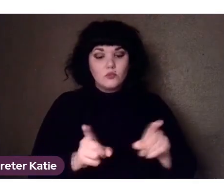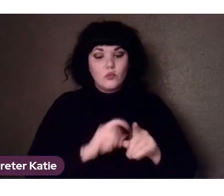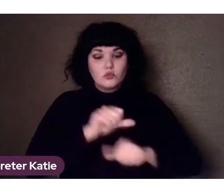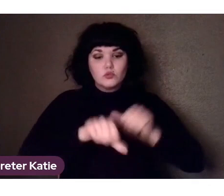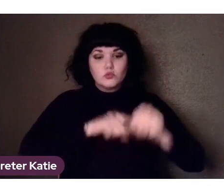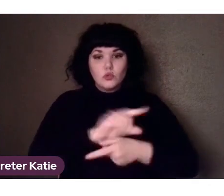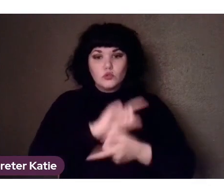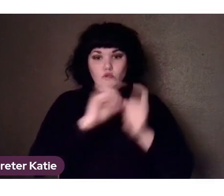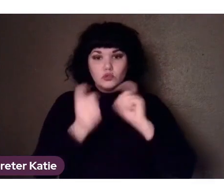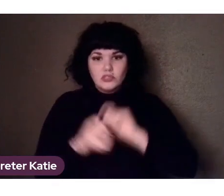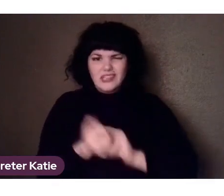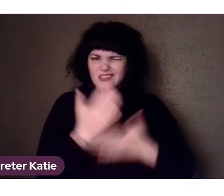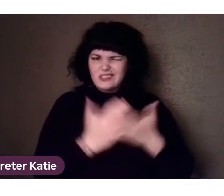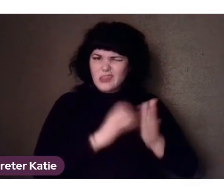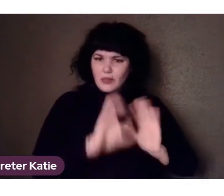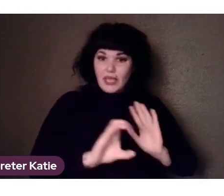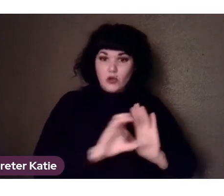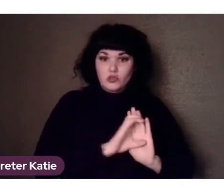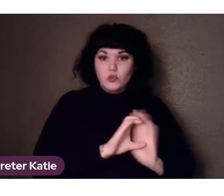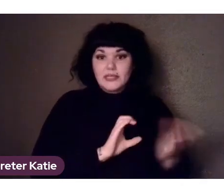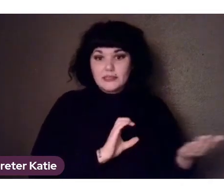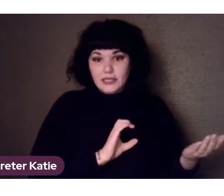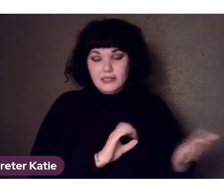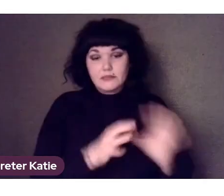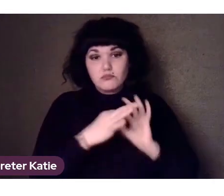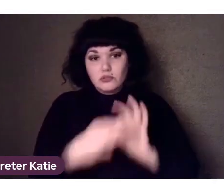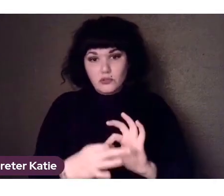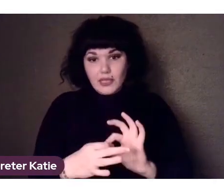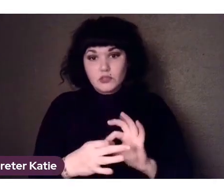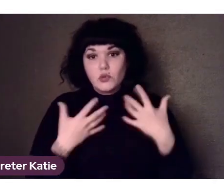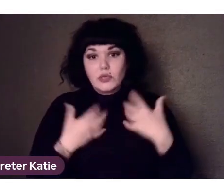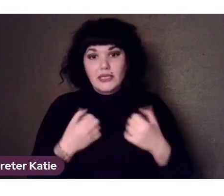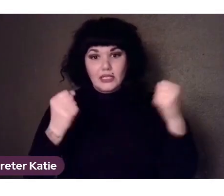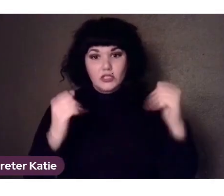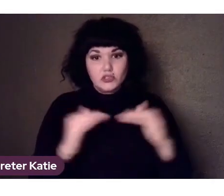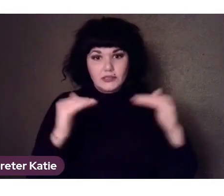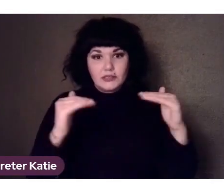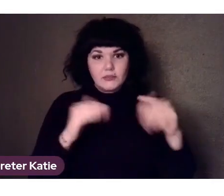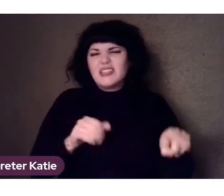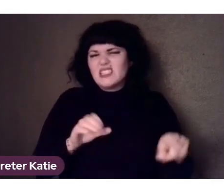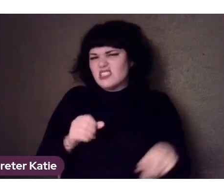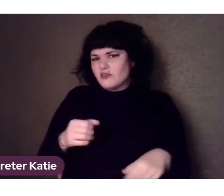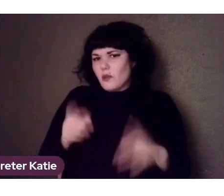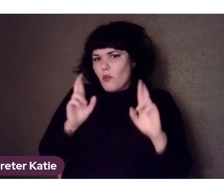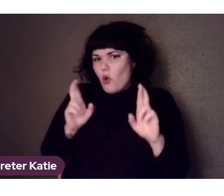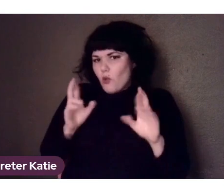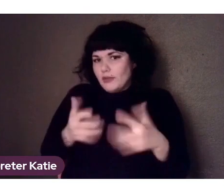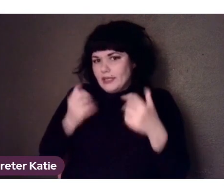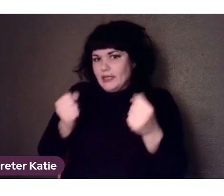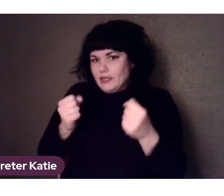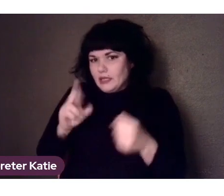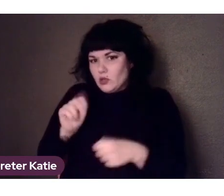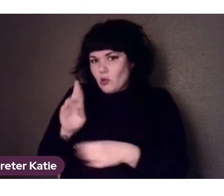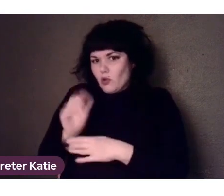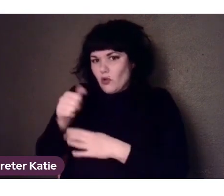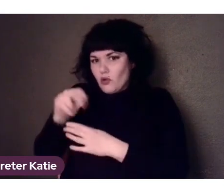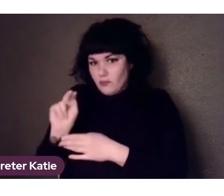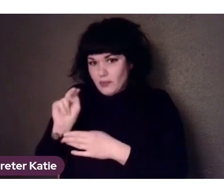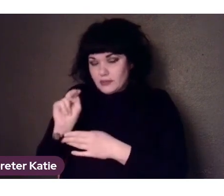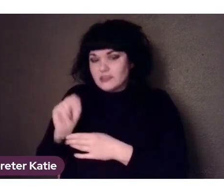of the characteristics of healing, a healing justice space, this is from Hope and Healing in Urban Education by Sean